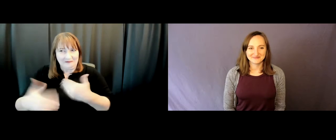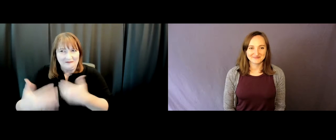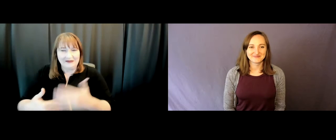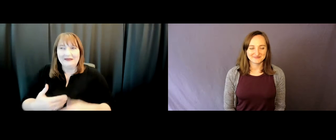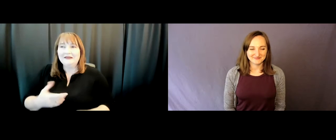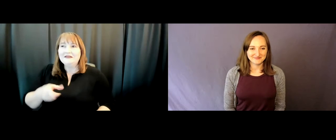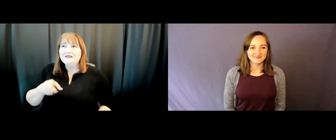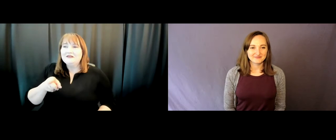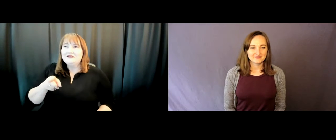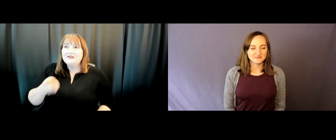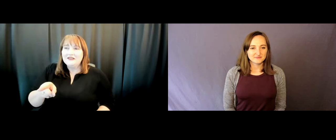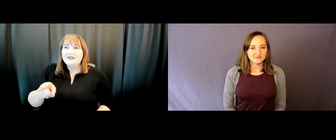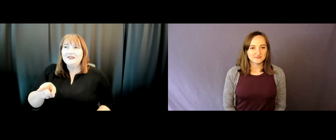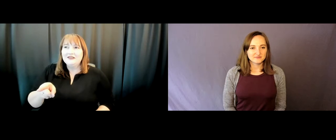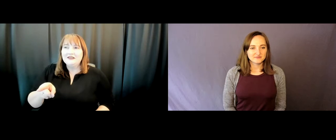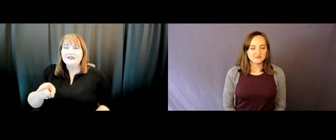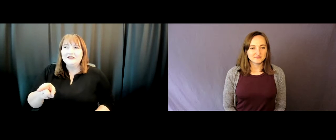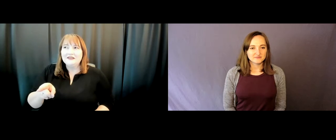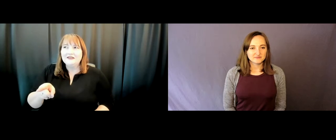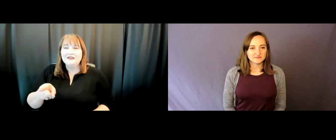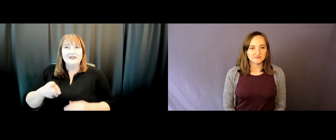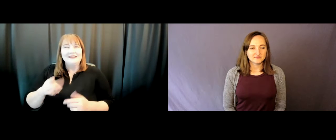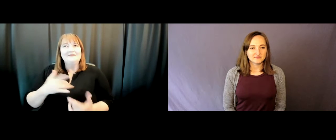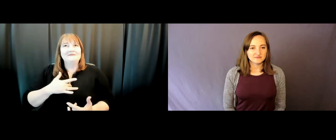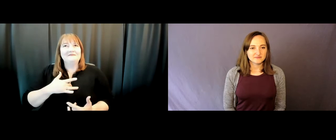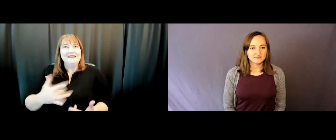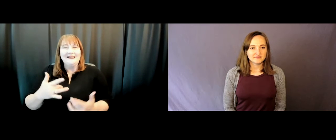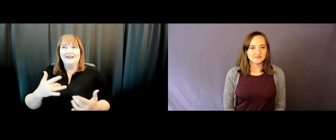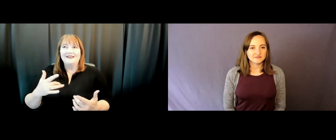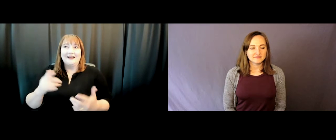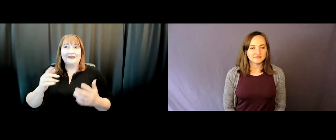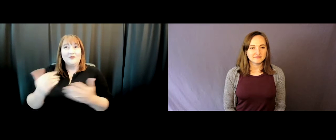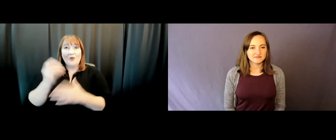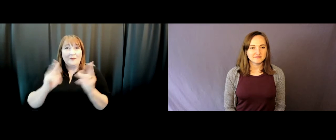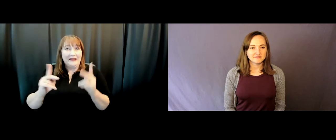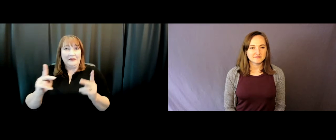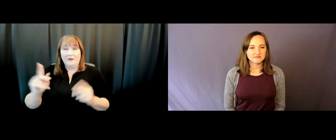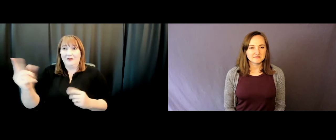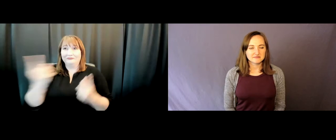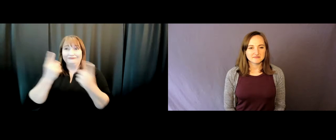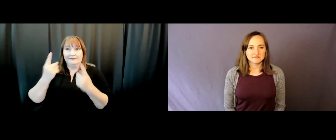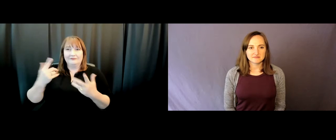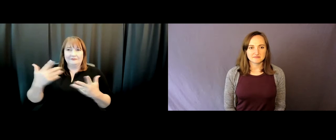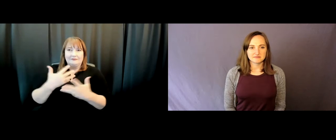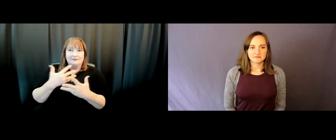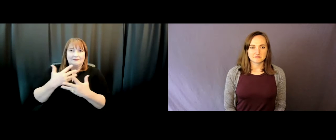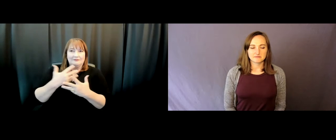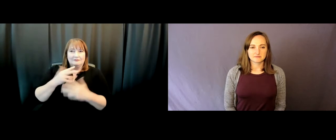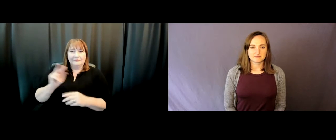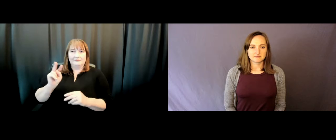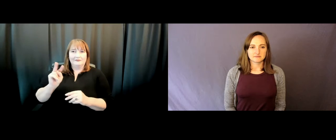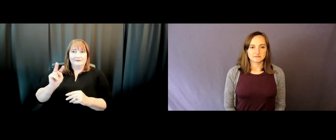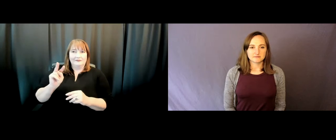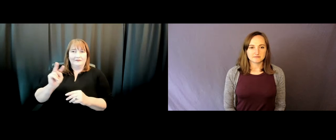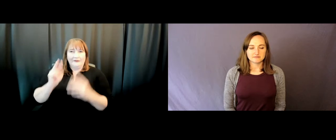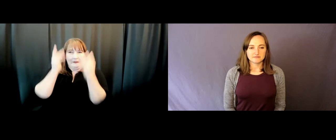She she is normally very skittish around new people, and just the change that I saw in the middle of the session